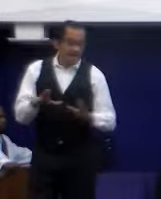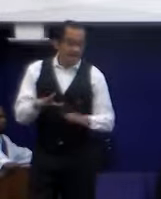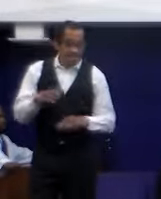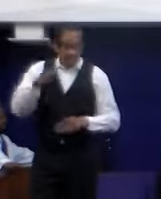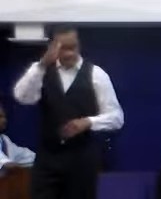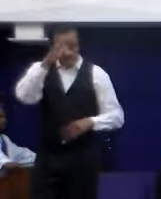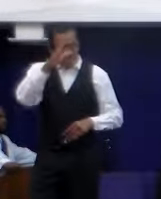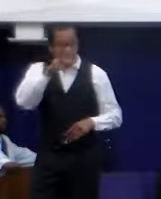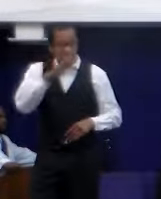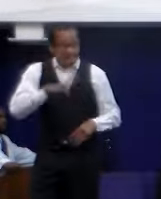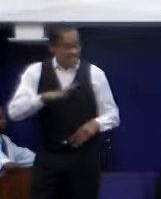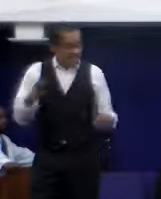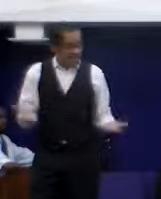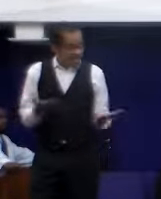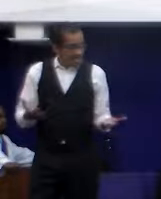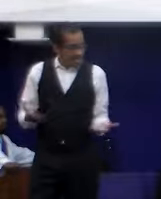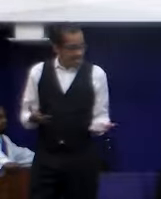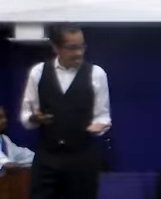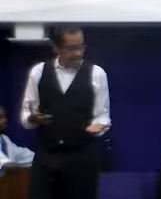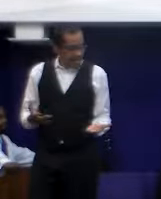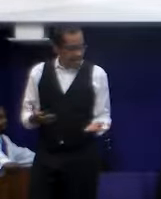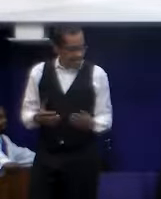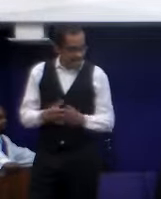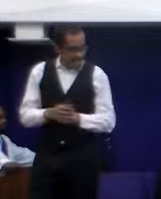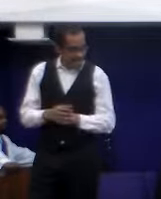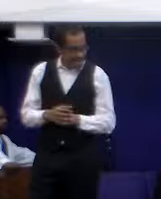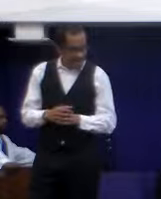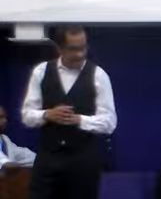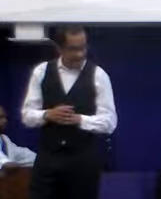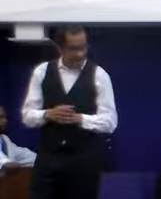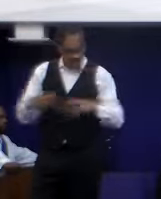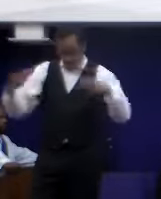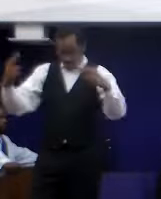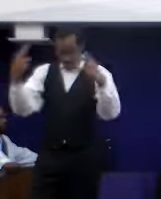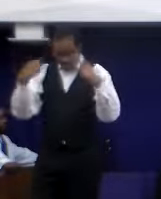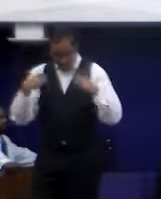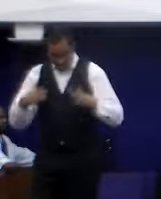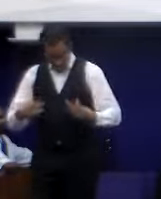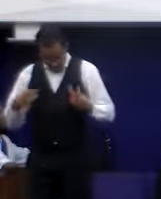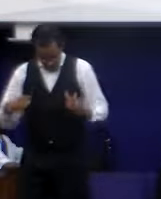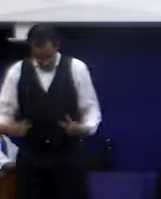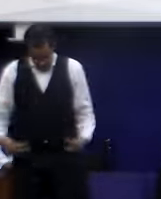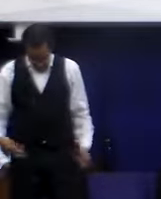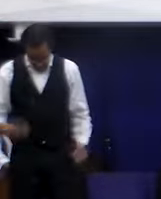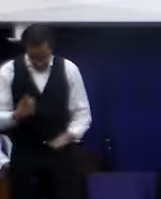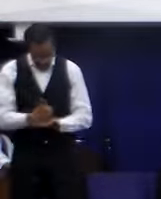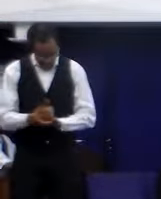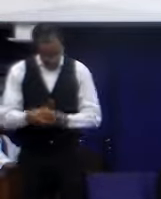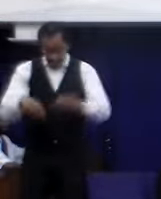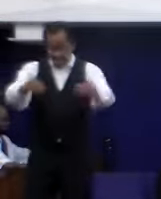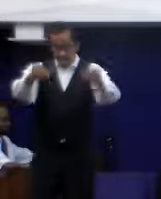this lady here to be able to look me over us. Amen? To teach